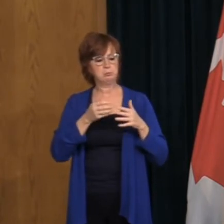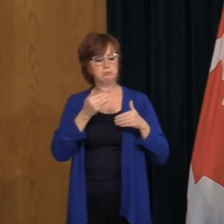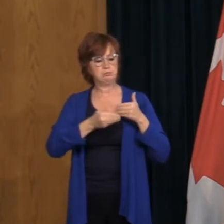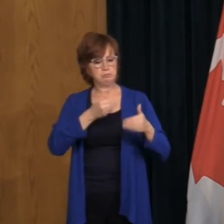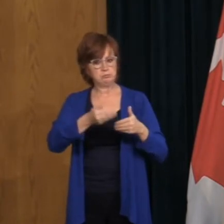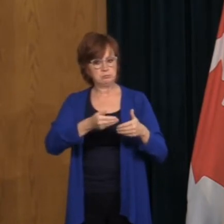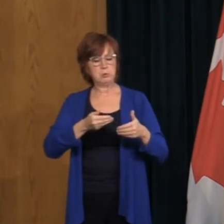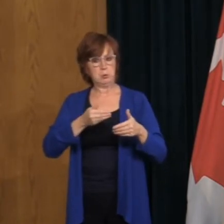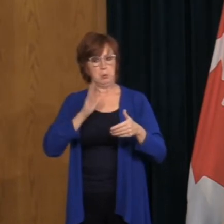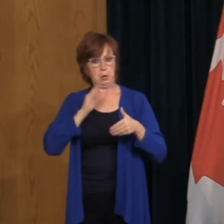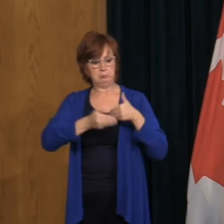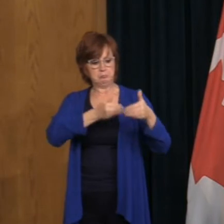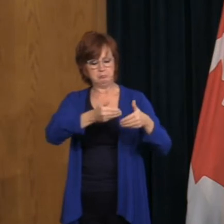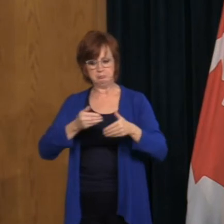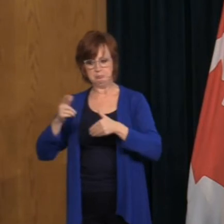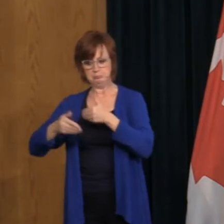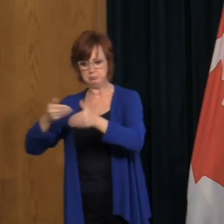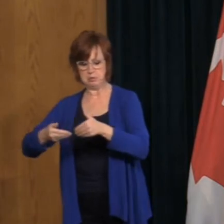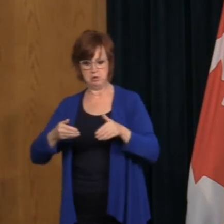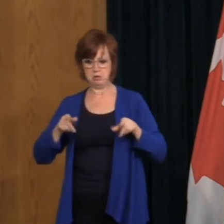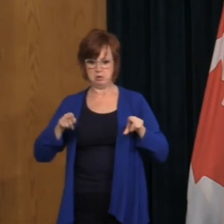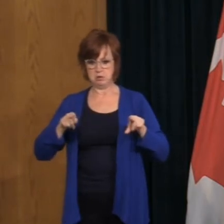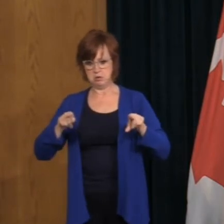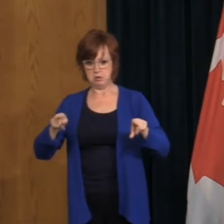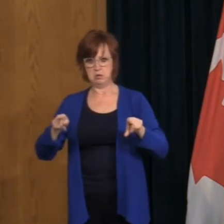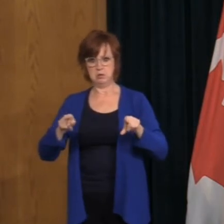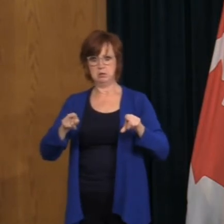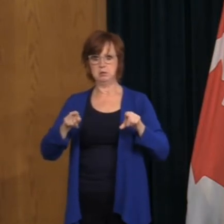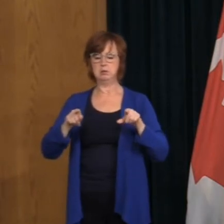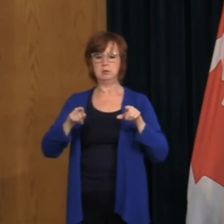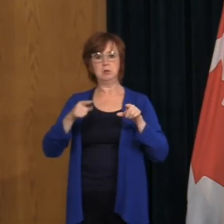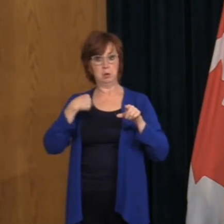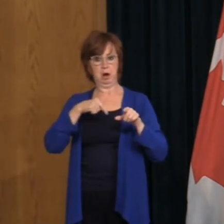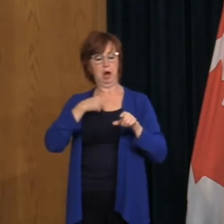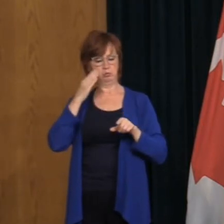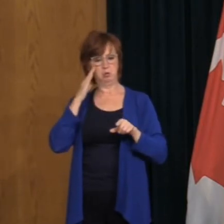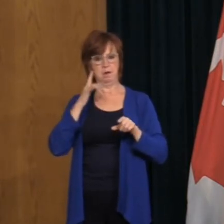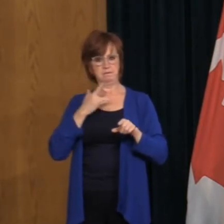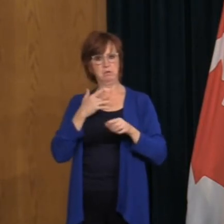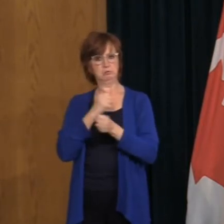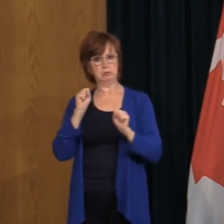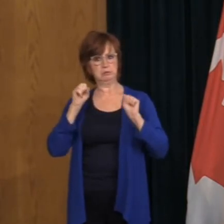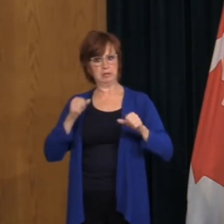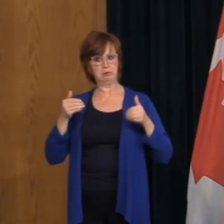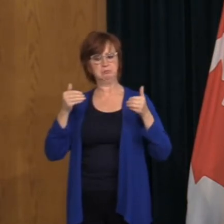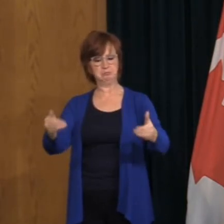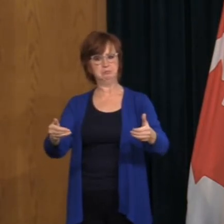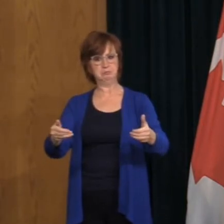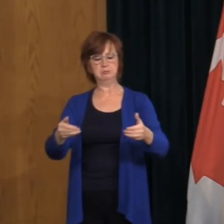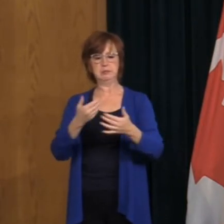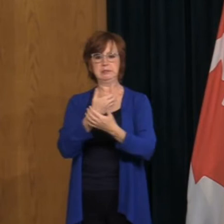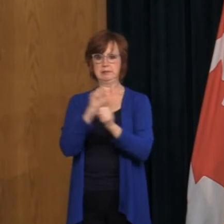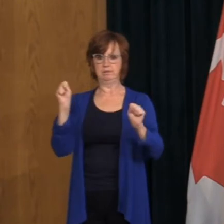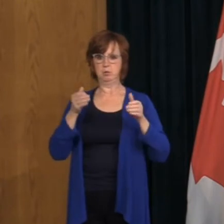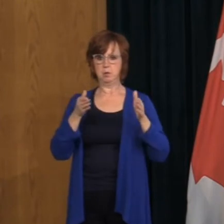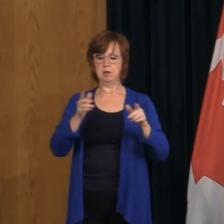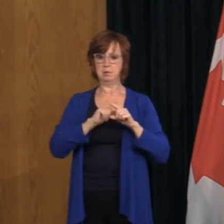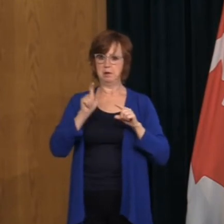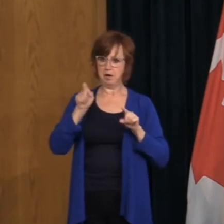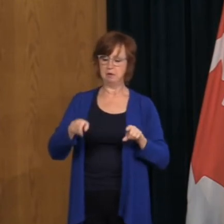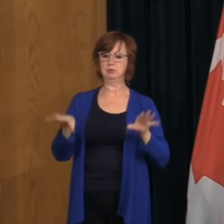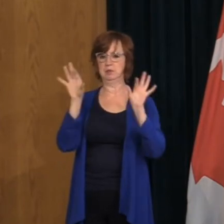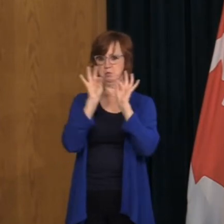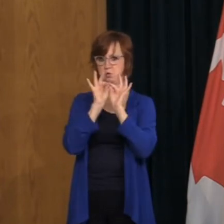safely. But we all have to play our part to control the spread of COVID-19. The situation in La Loche continues